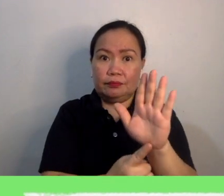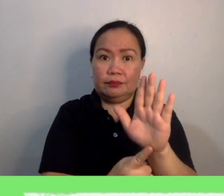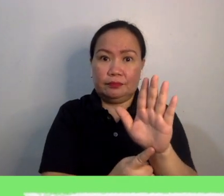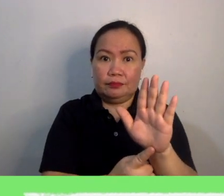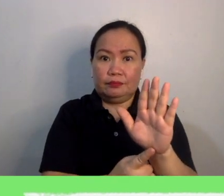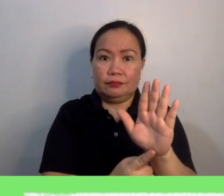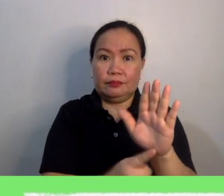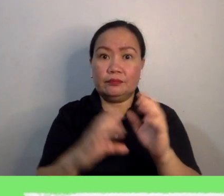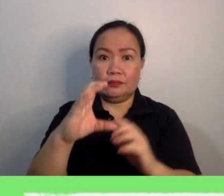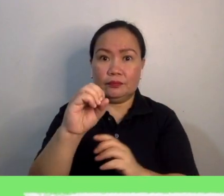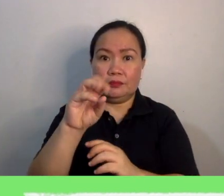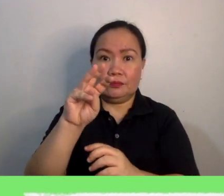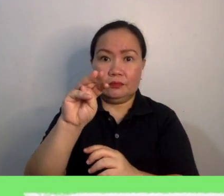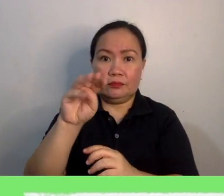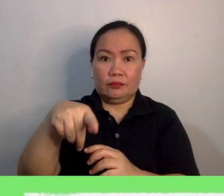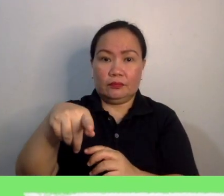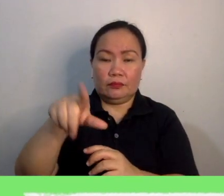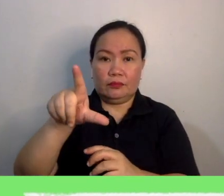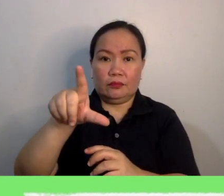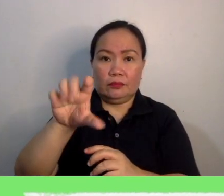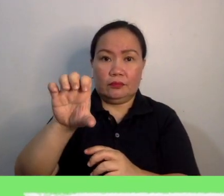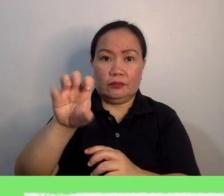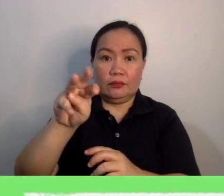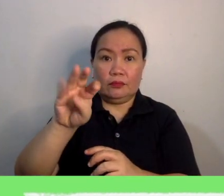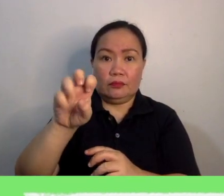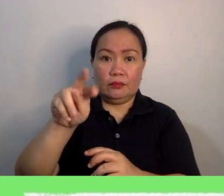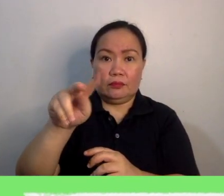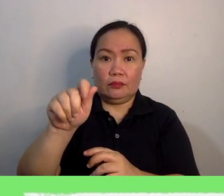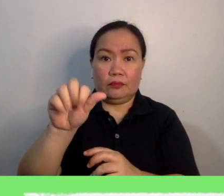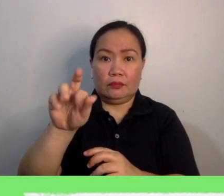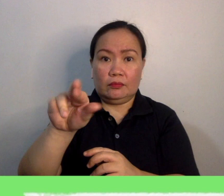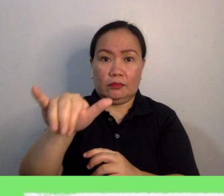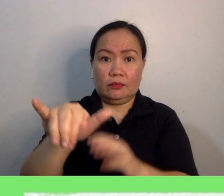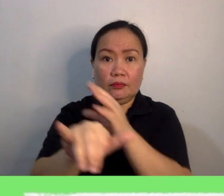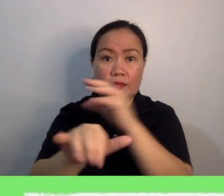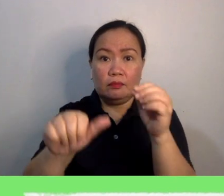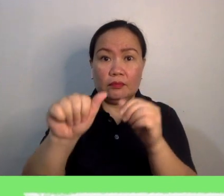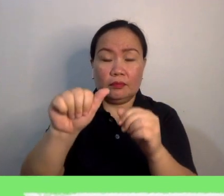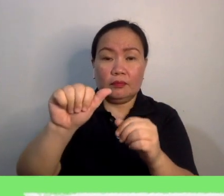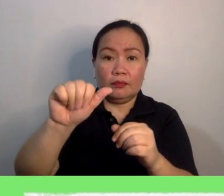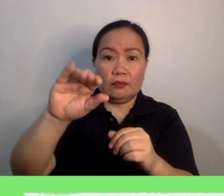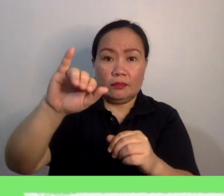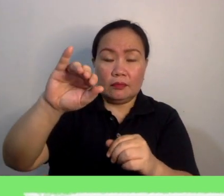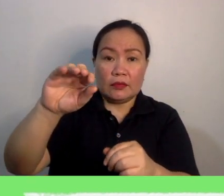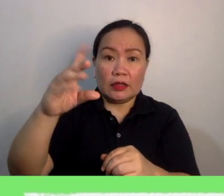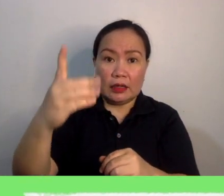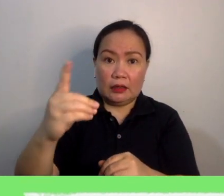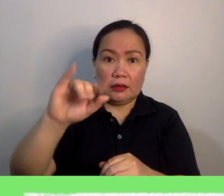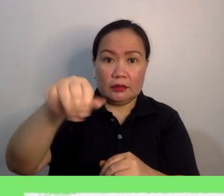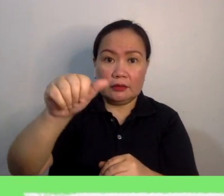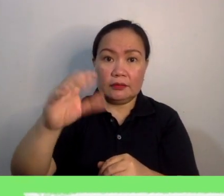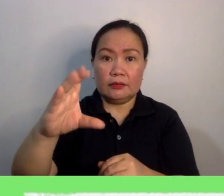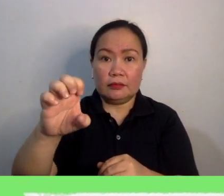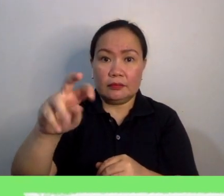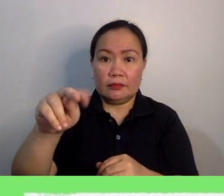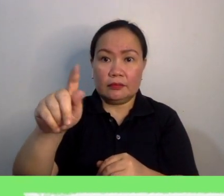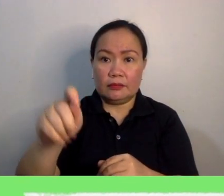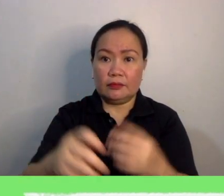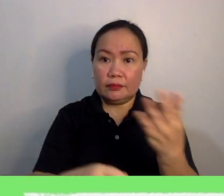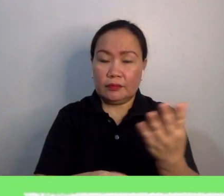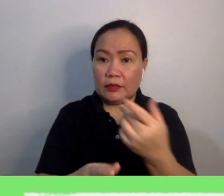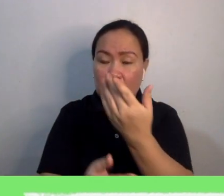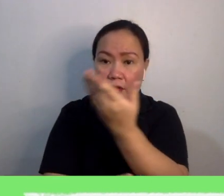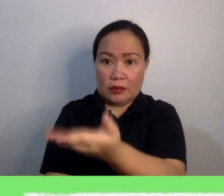of complementary angles and adjacent angles. Now this one, this is an illustration of supplementary angles